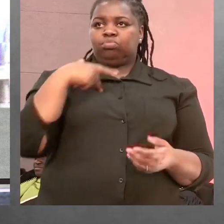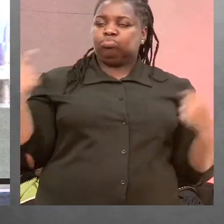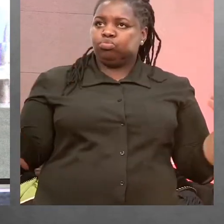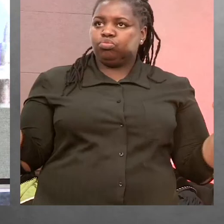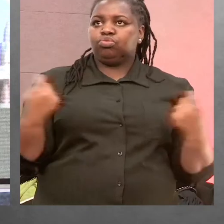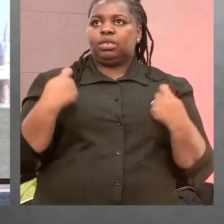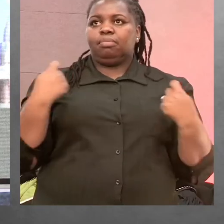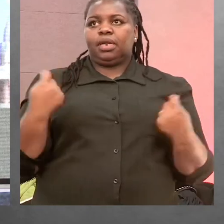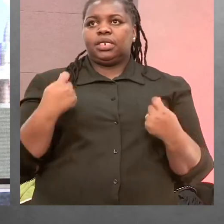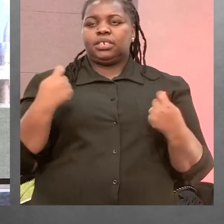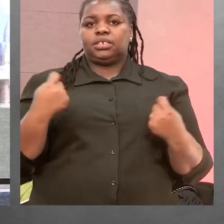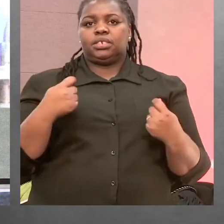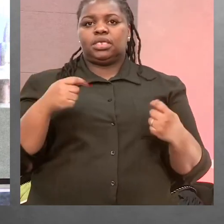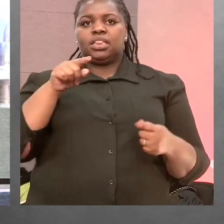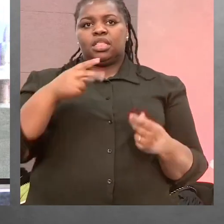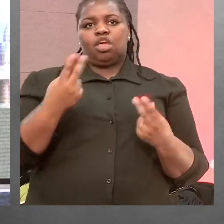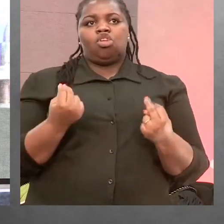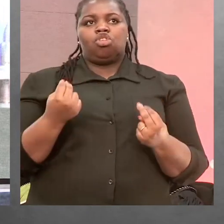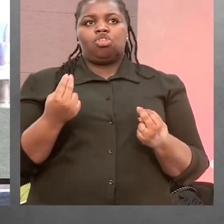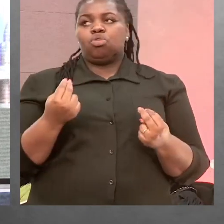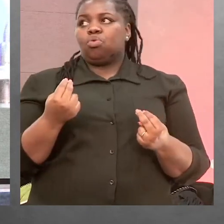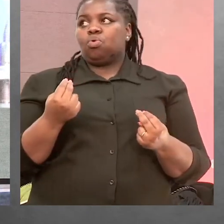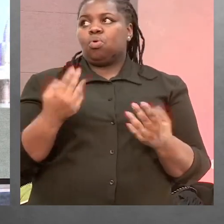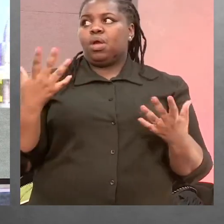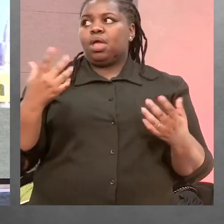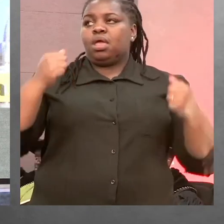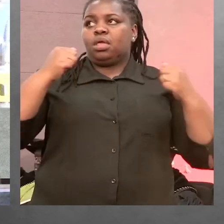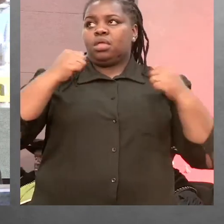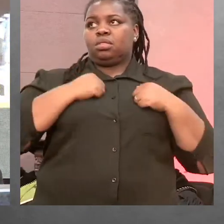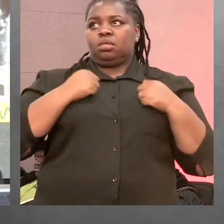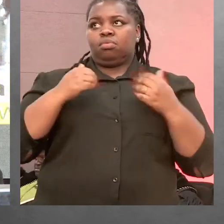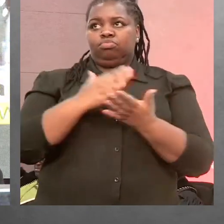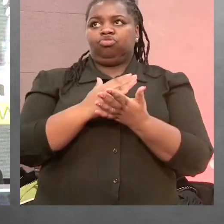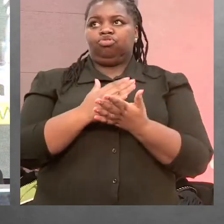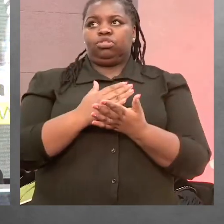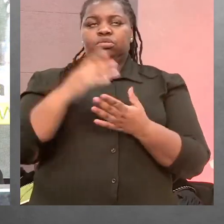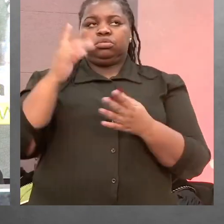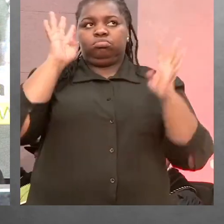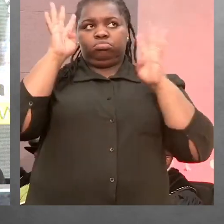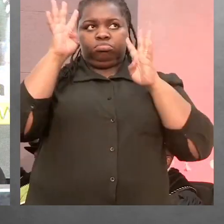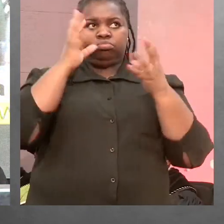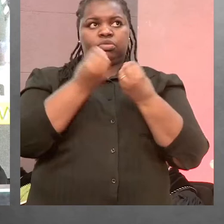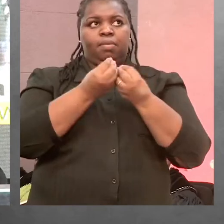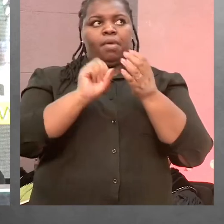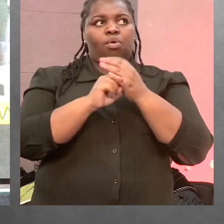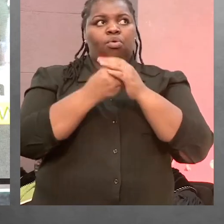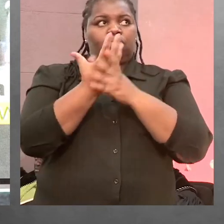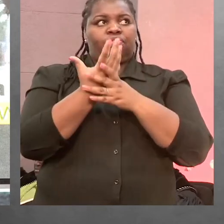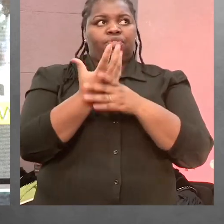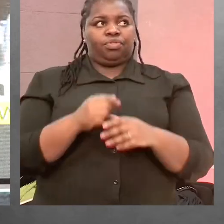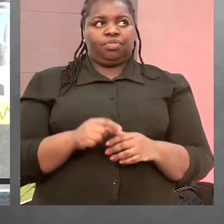celebrate this new chapter in our shared journey of knowledge, growth, and transformation.